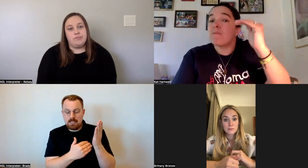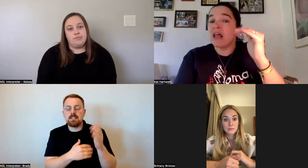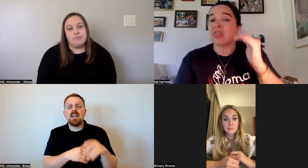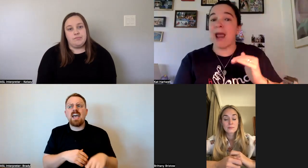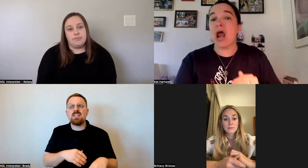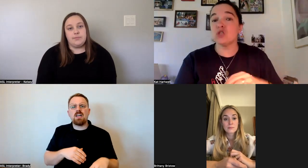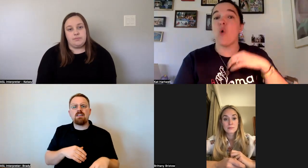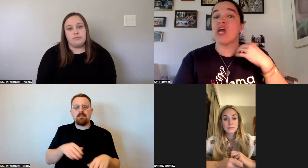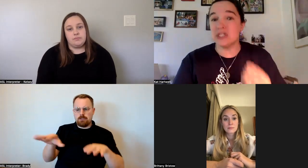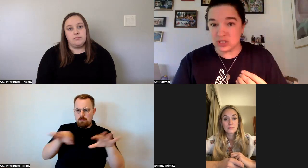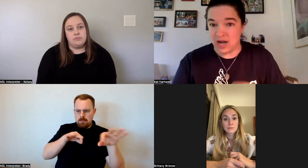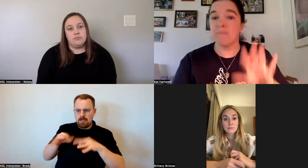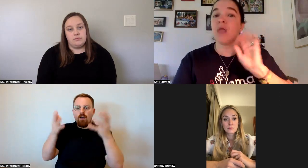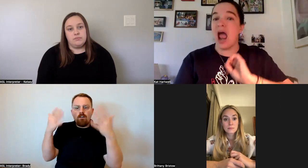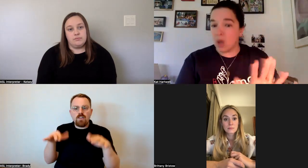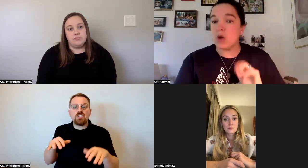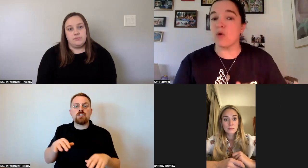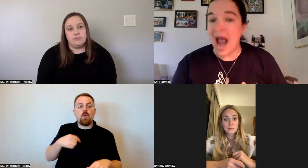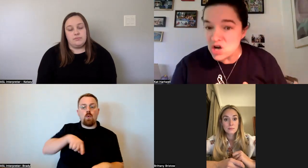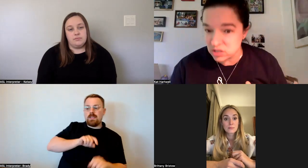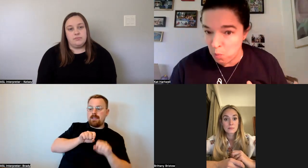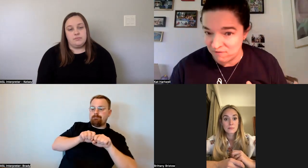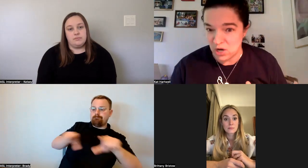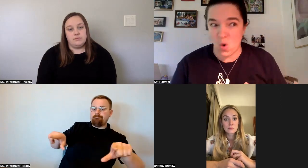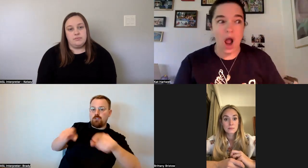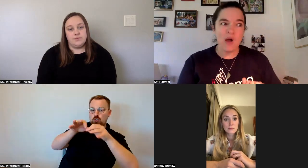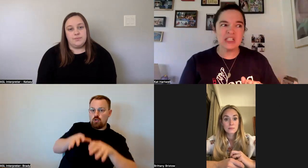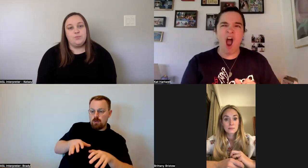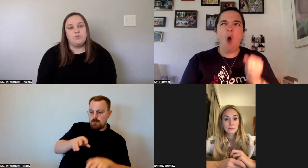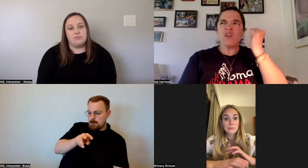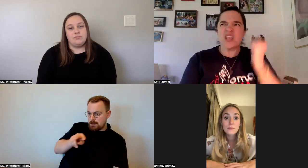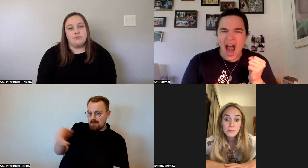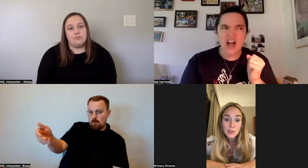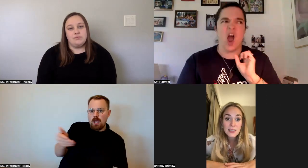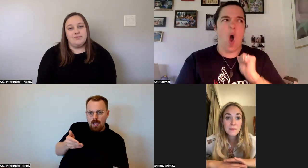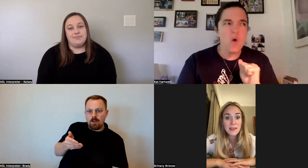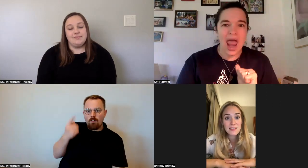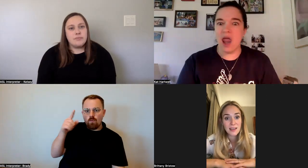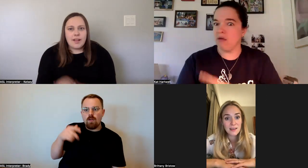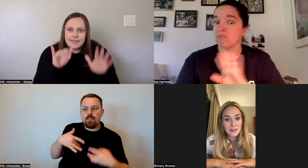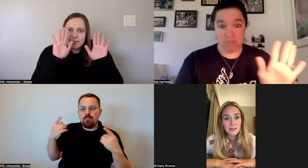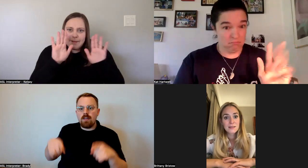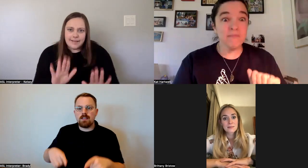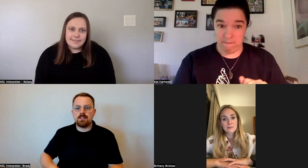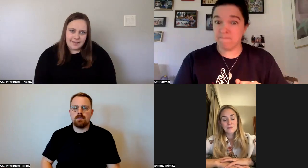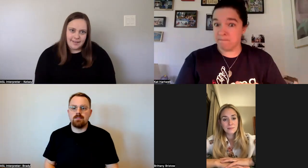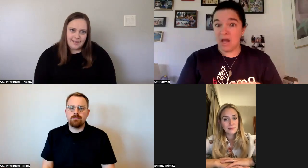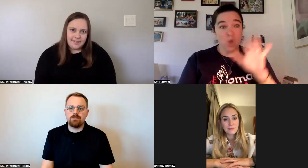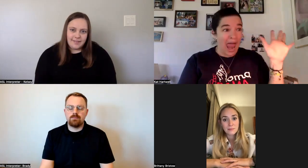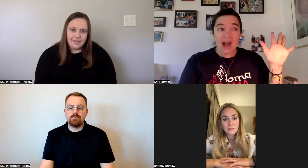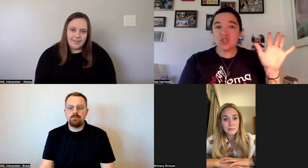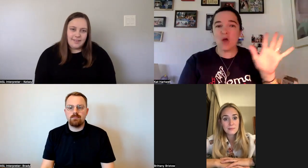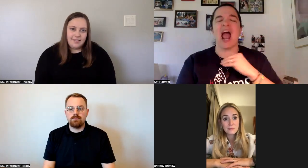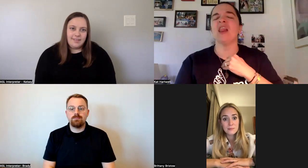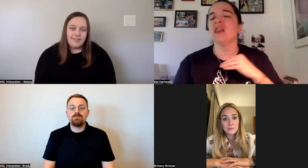so to pick the panels you are interested in, and then we will hire someone for you. That's amazing.